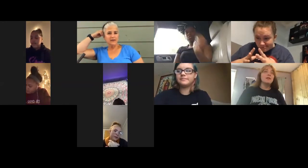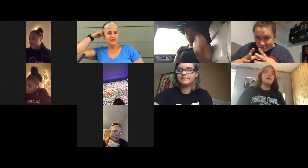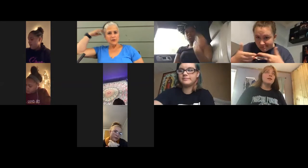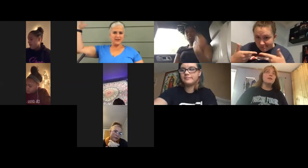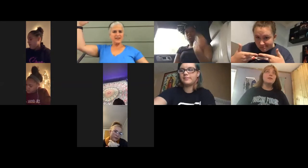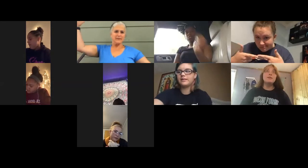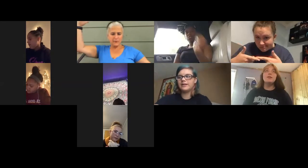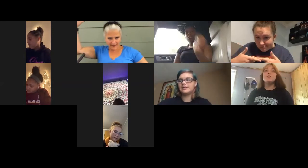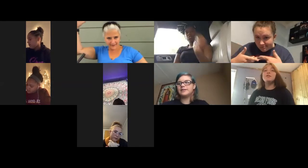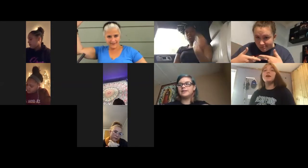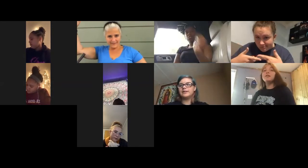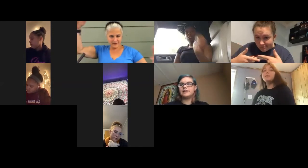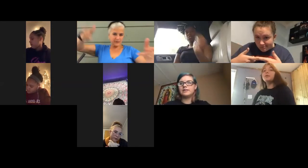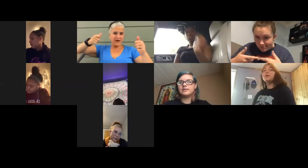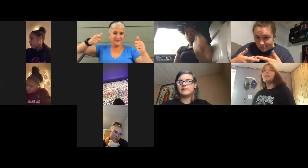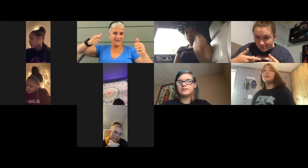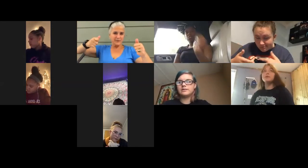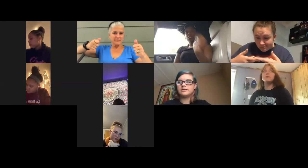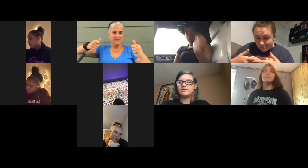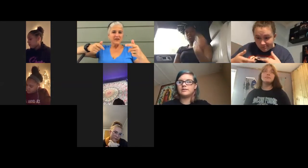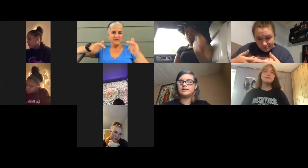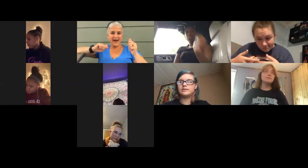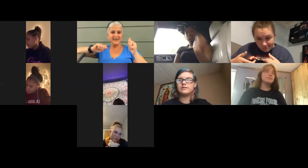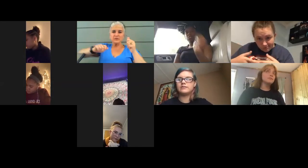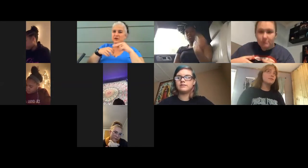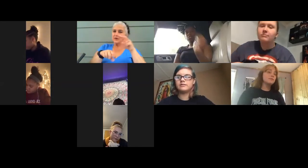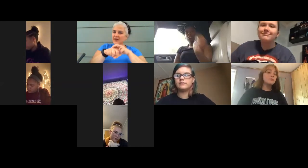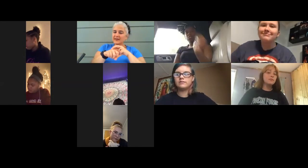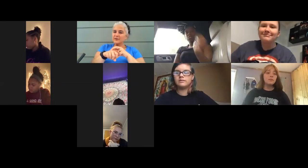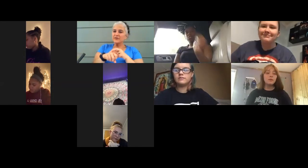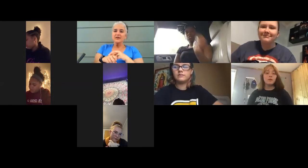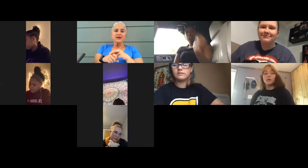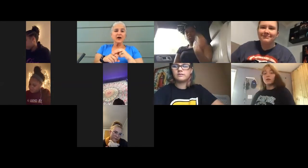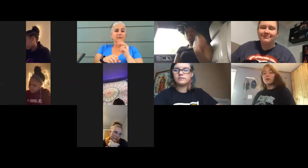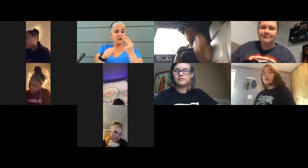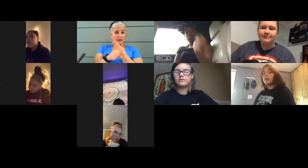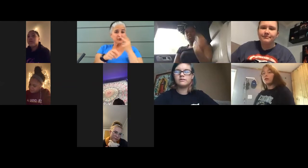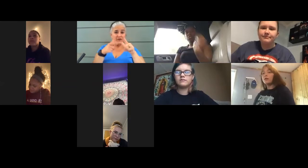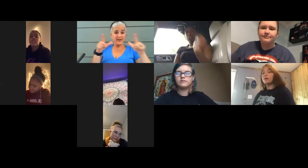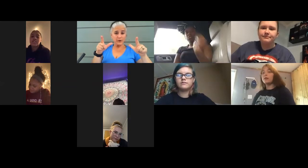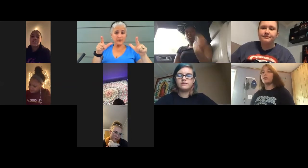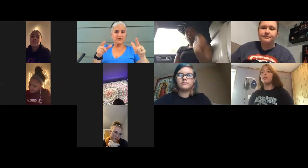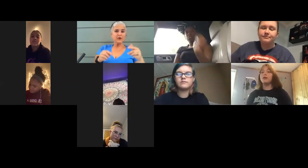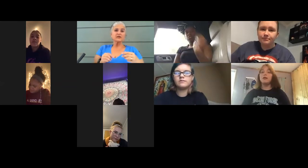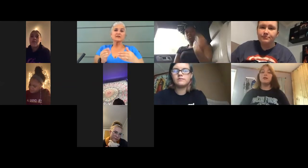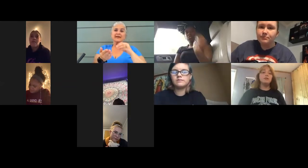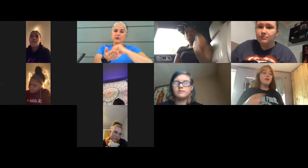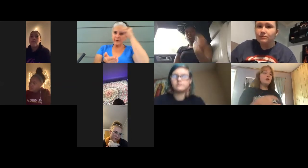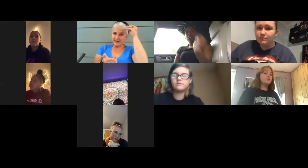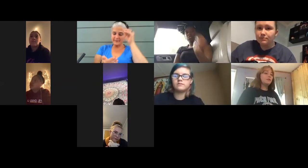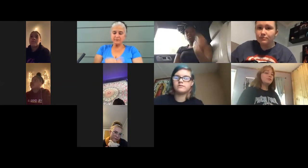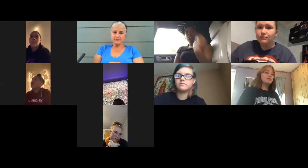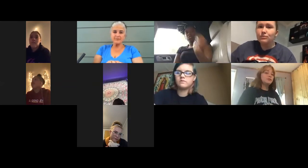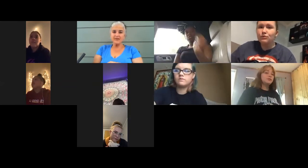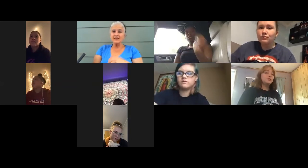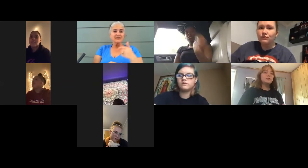Honduras, ¿Dónde está la biblioteca? It's really fast. Fast is when you're with native users of a language versus like